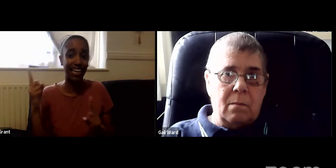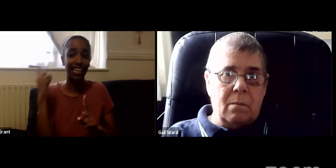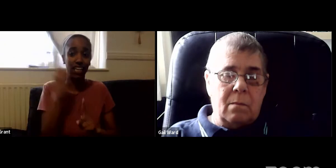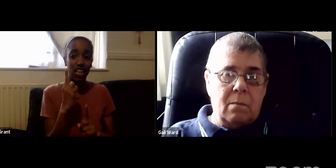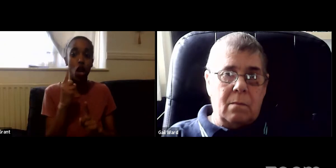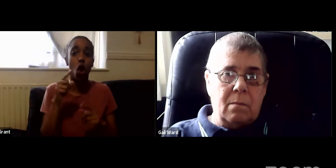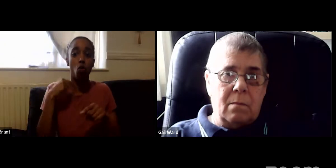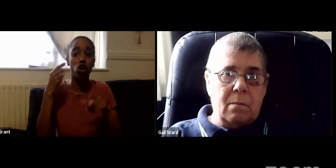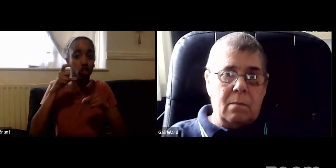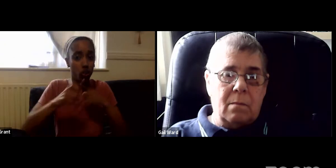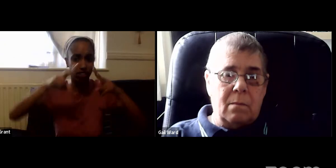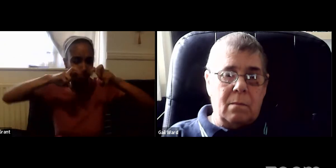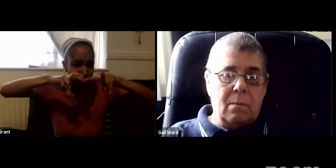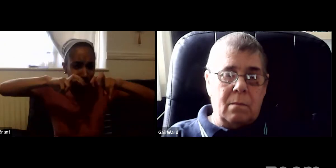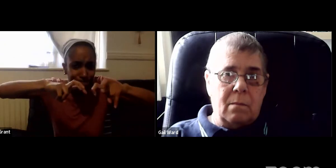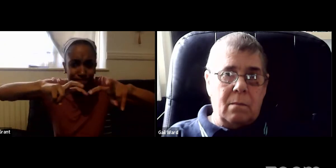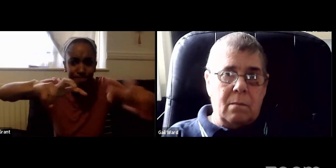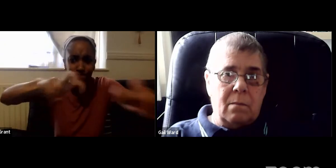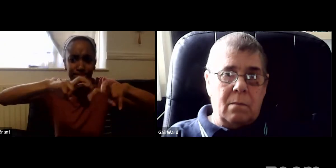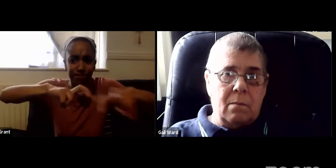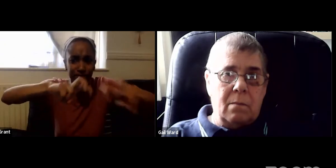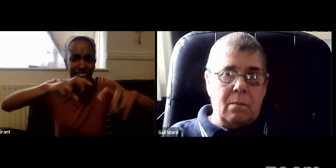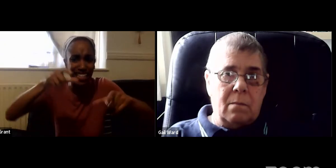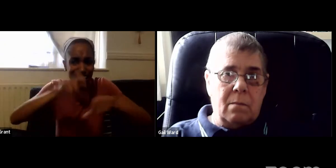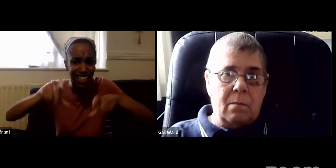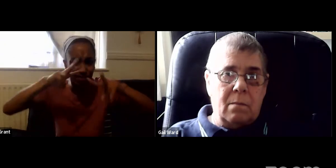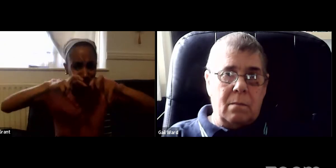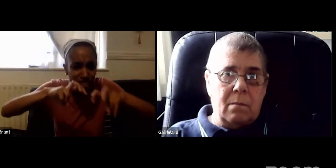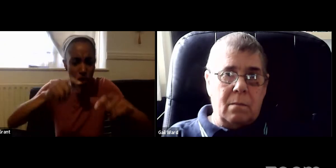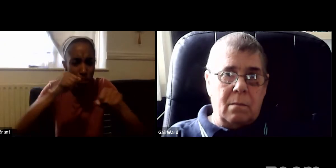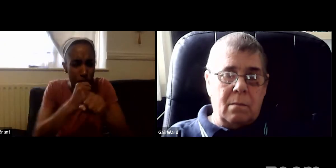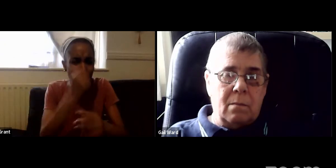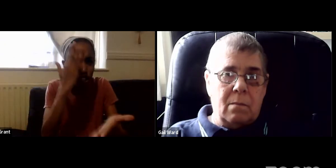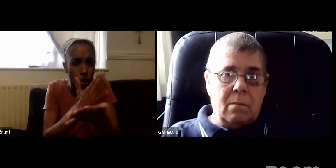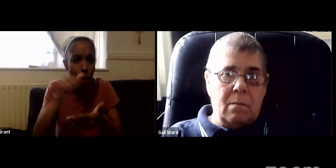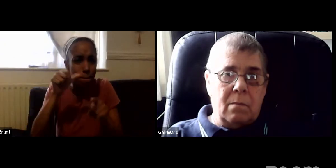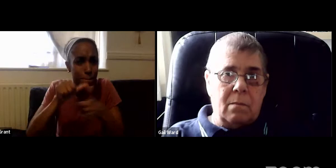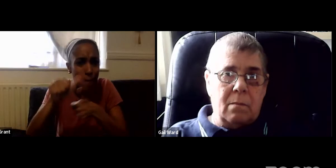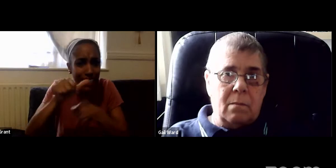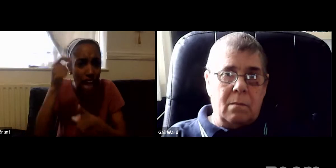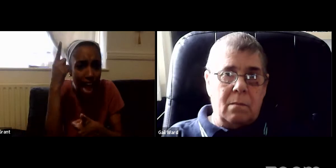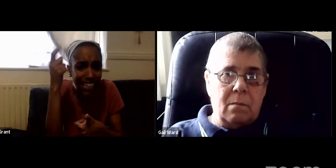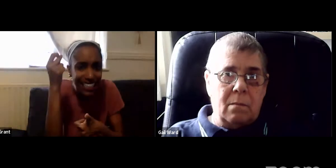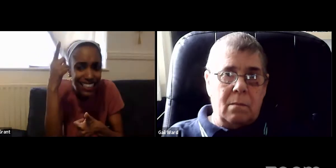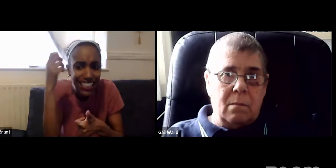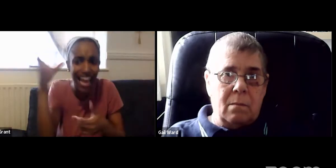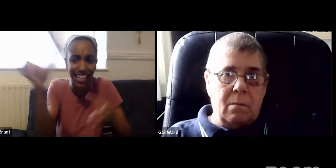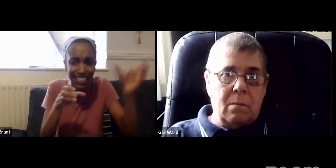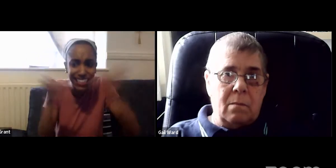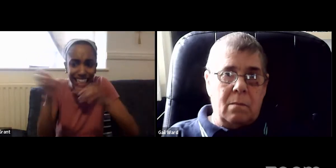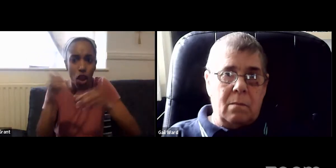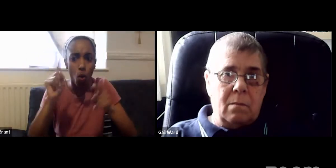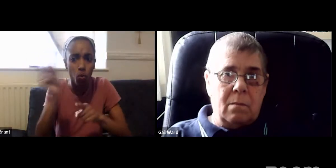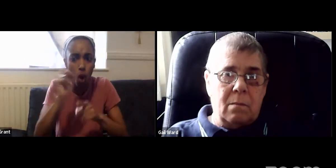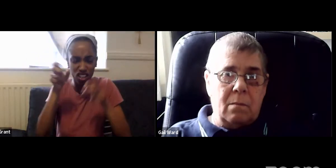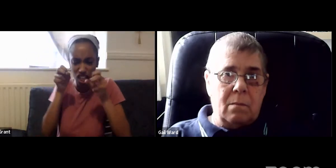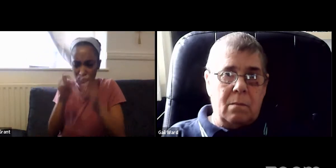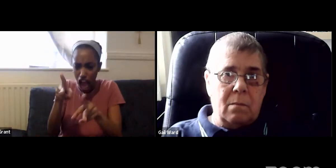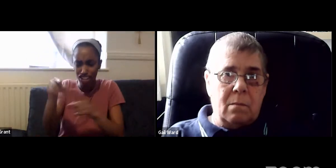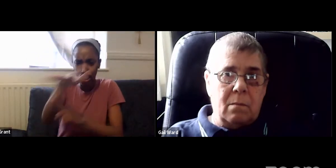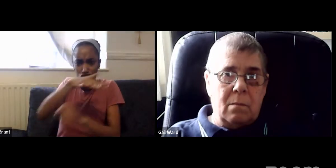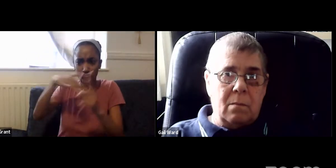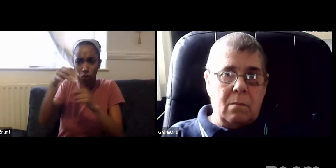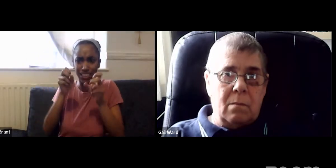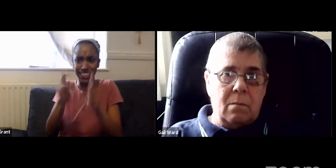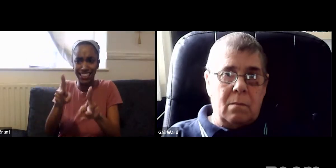credit and what trade unions are doing, as well as the research that is being carried out to get us a better understanding